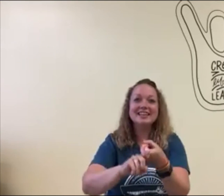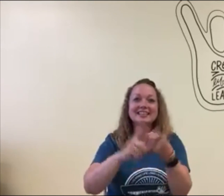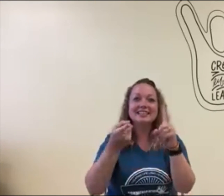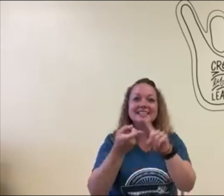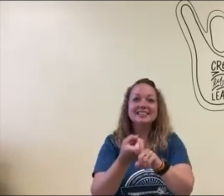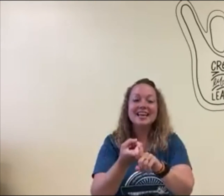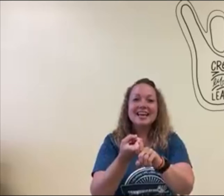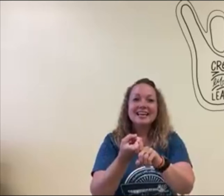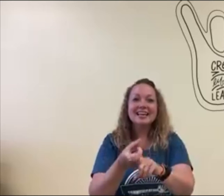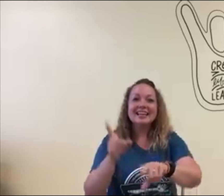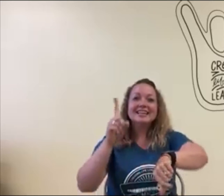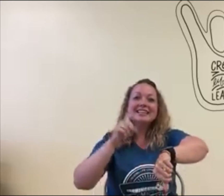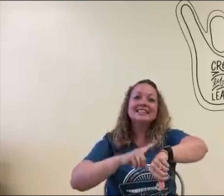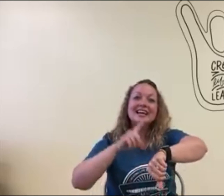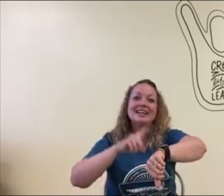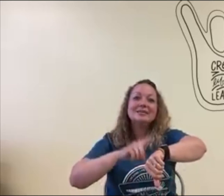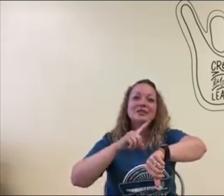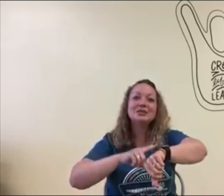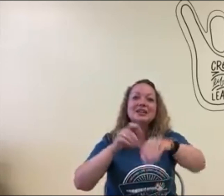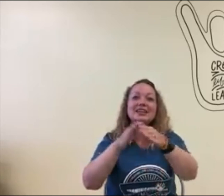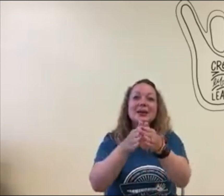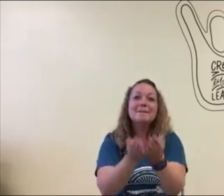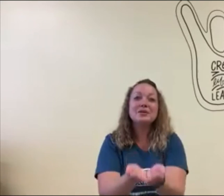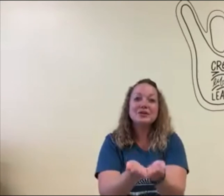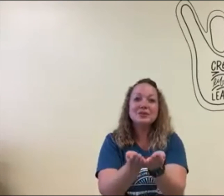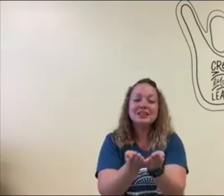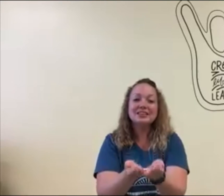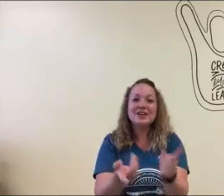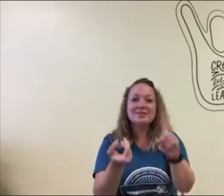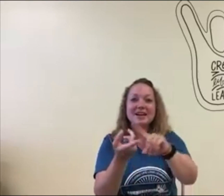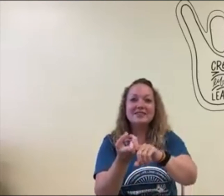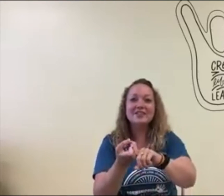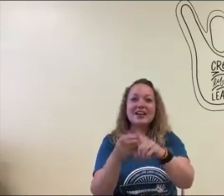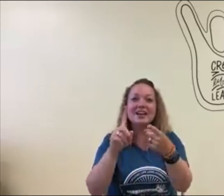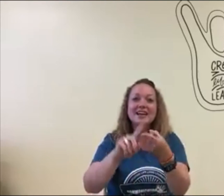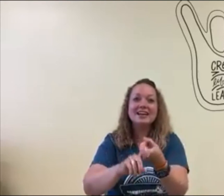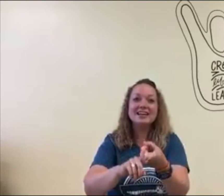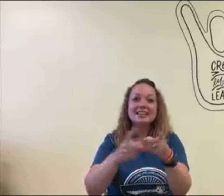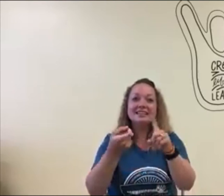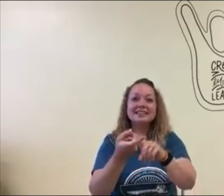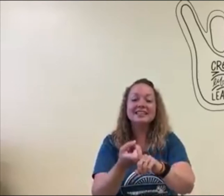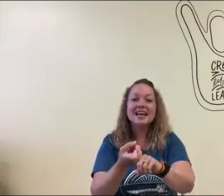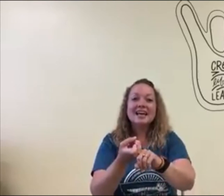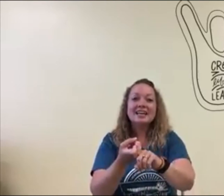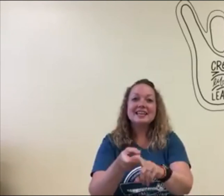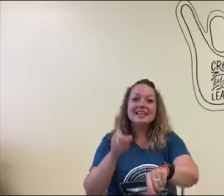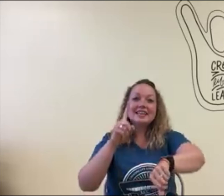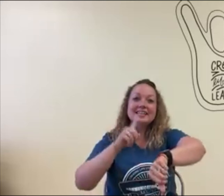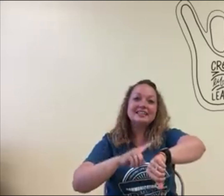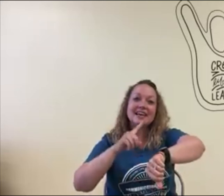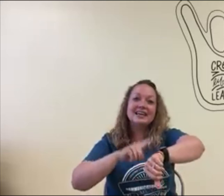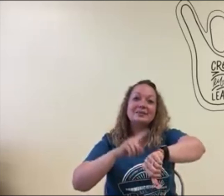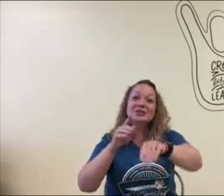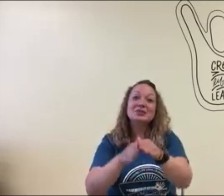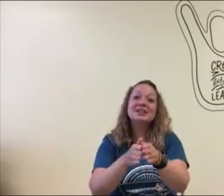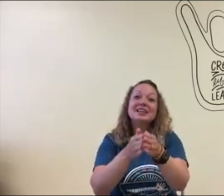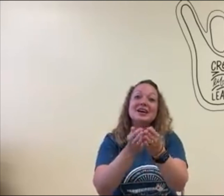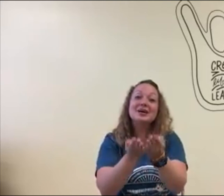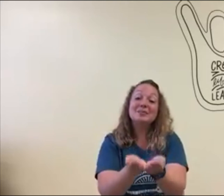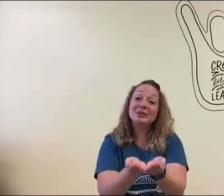friends. It is time to read a book with all my friends. It is time to read a